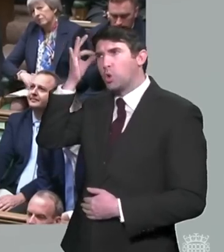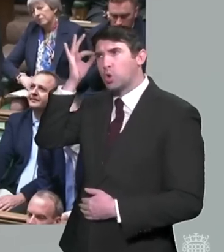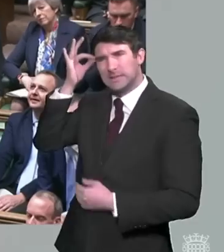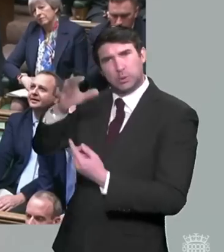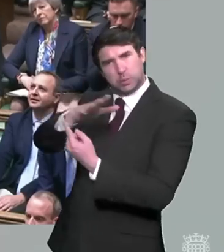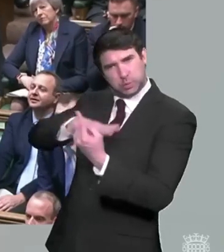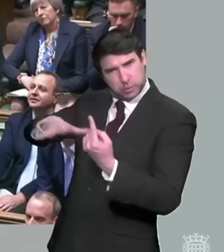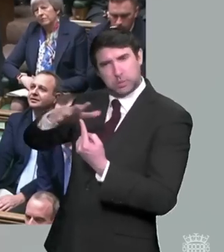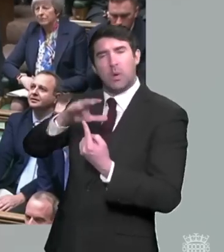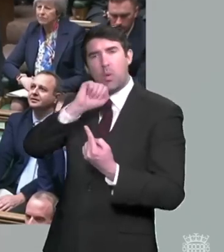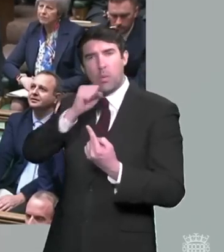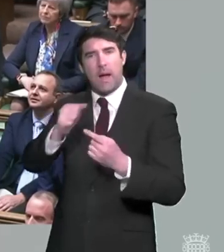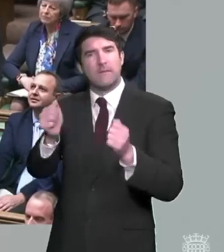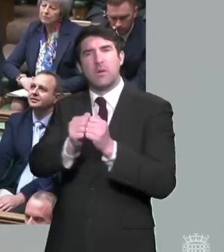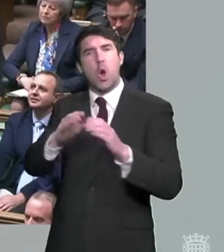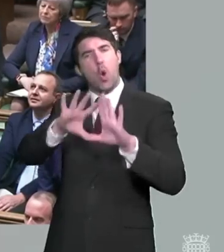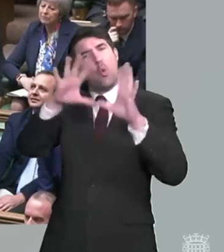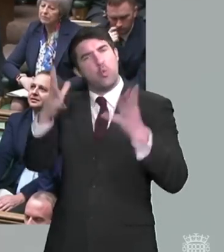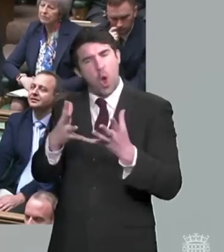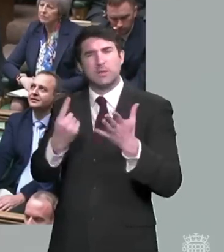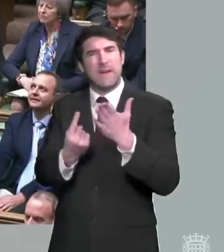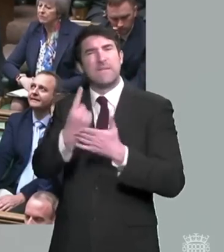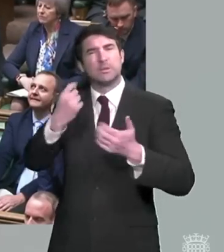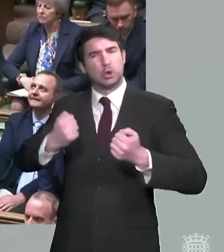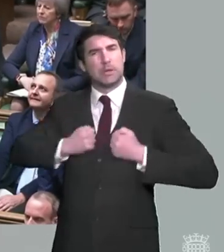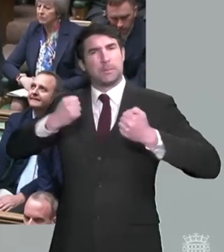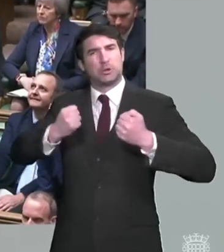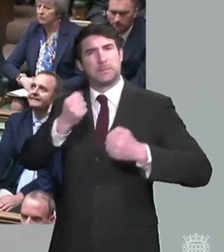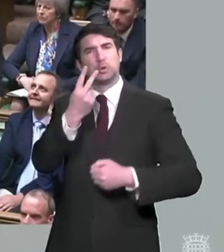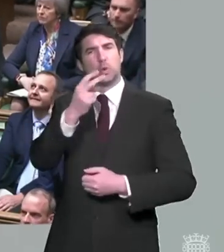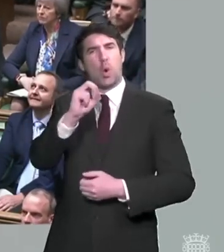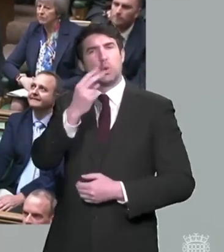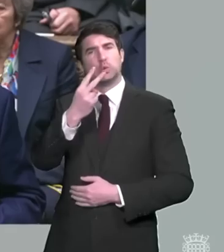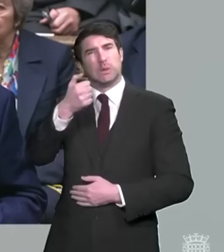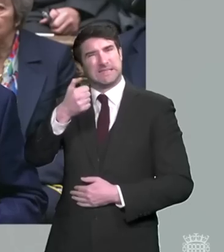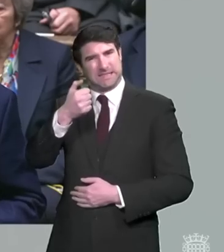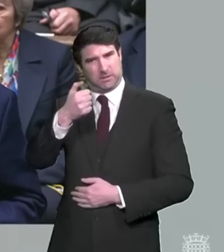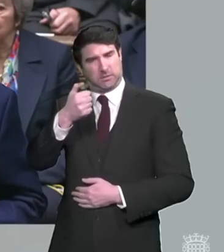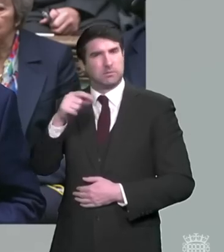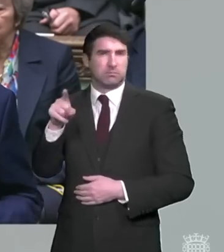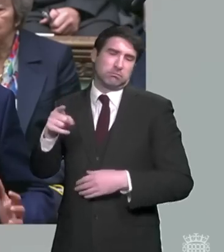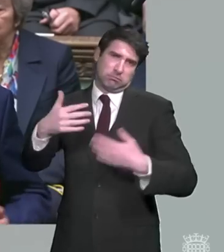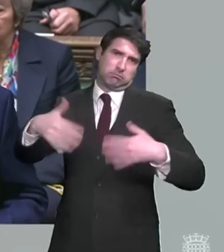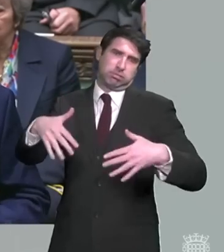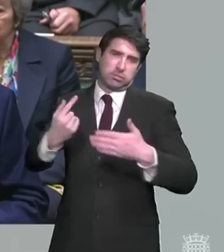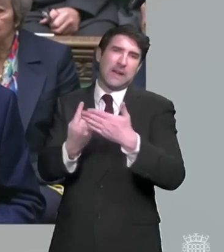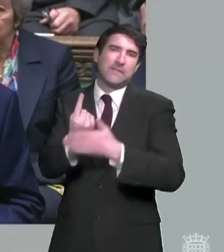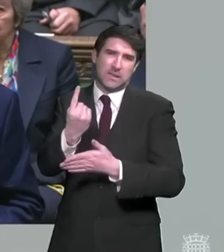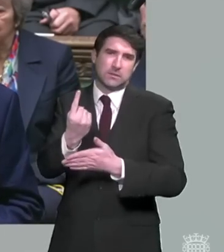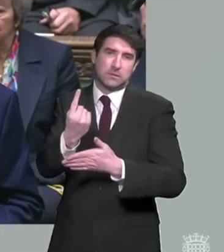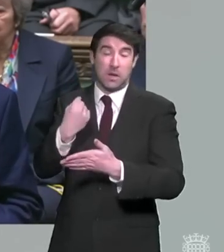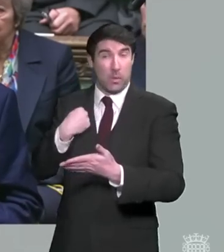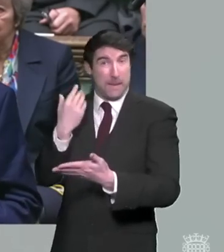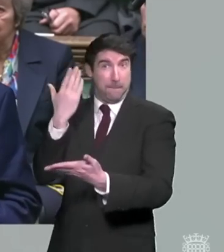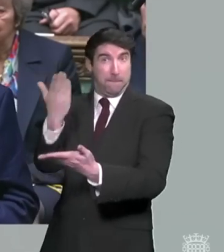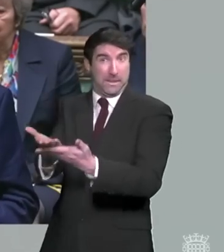in 2026. This event is one of the pinnacles of the sport, and if we were successful in our